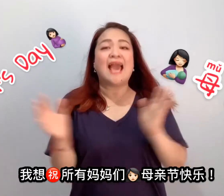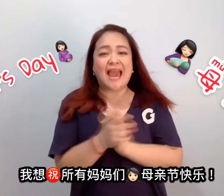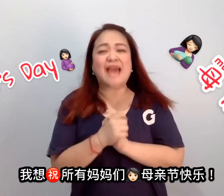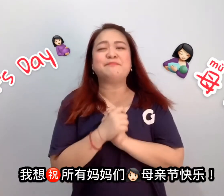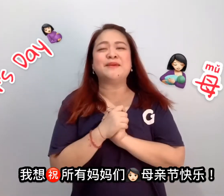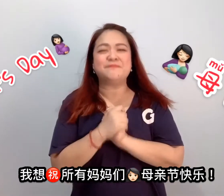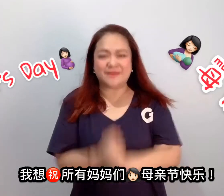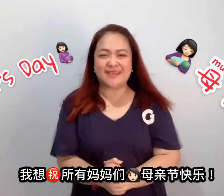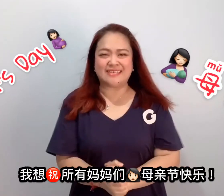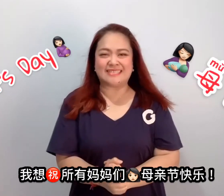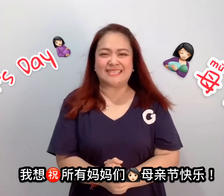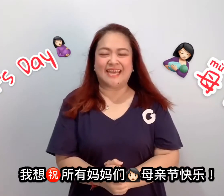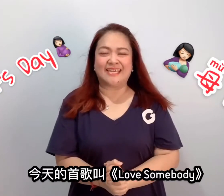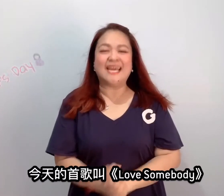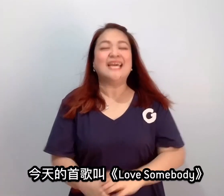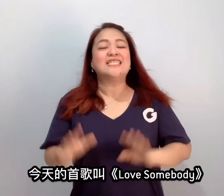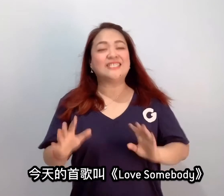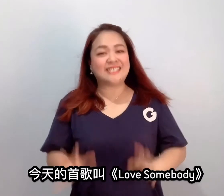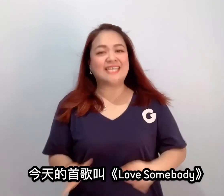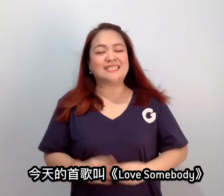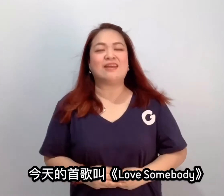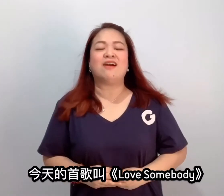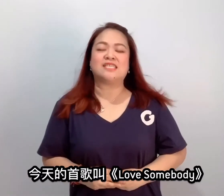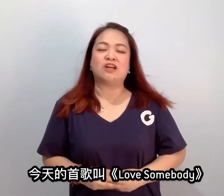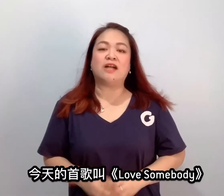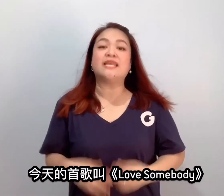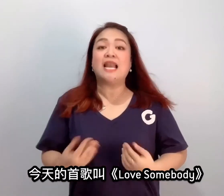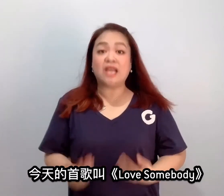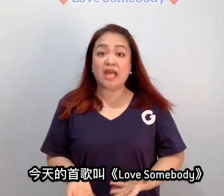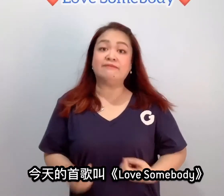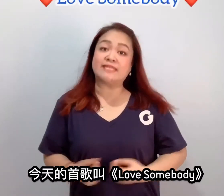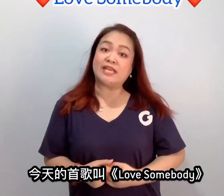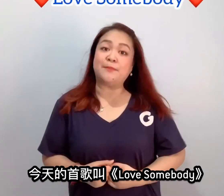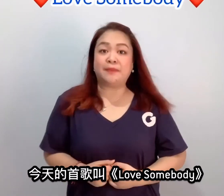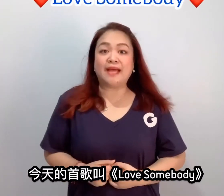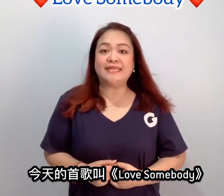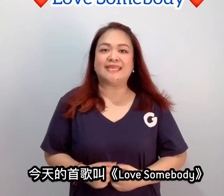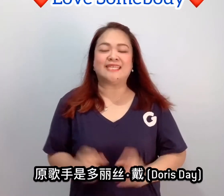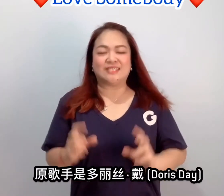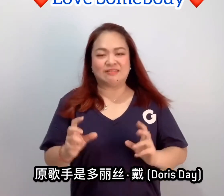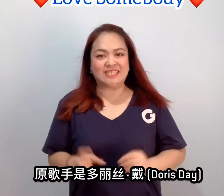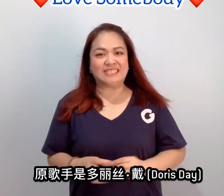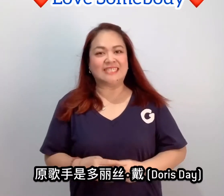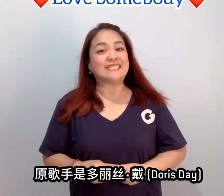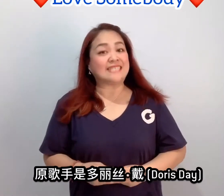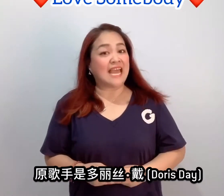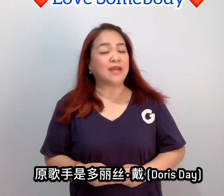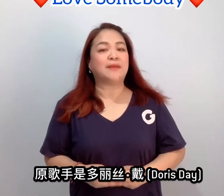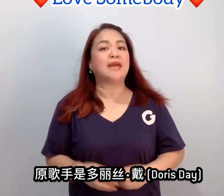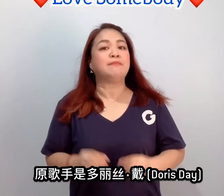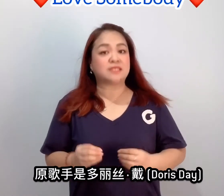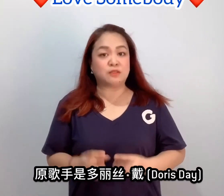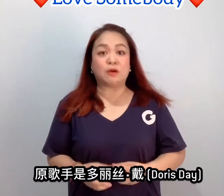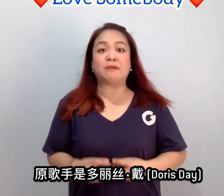Happy Mother's Day. Today's song is called Love Somebody. It's originally sang by Miss Doris